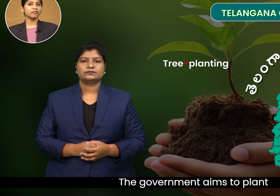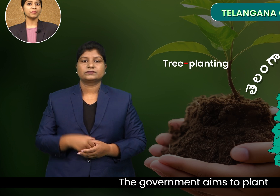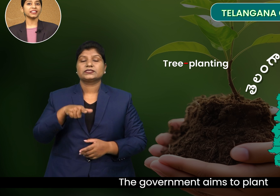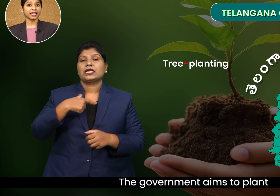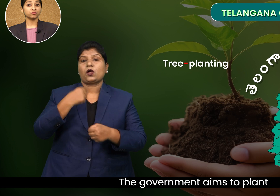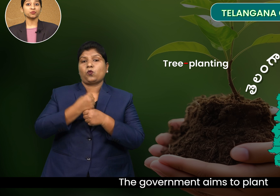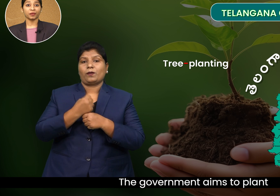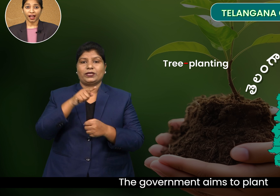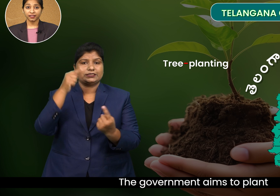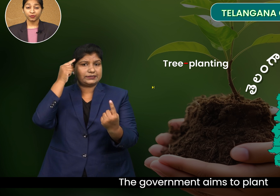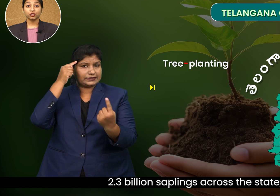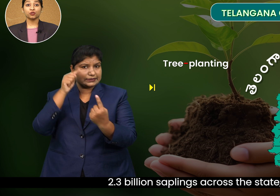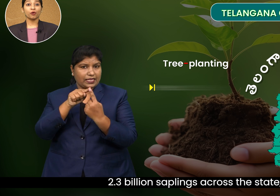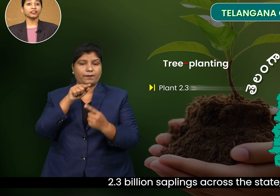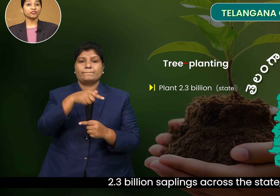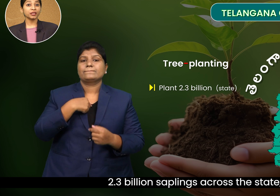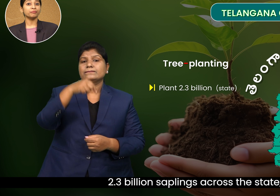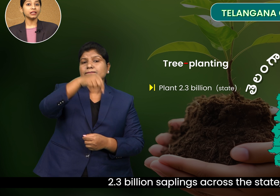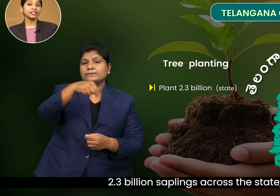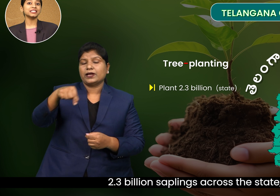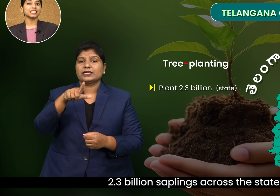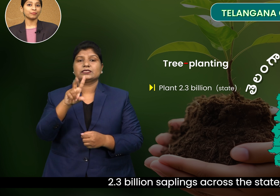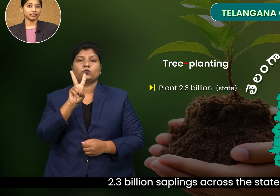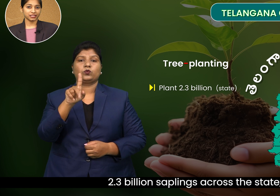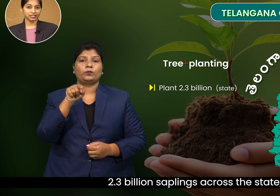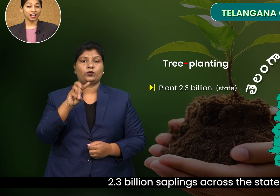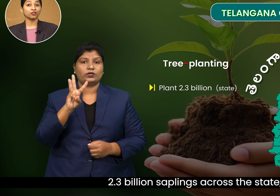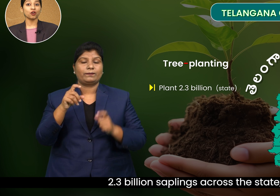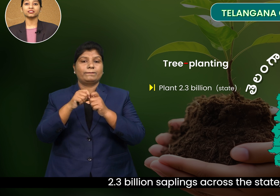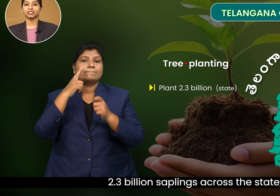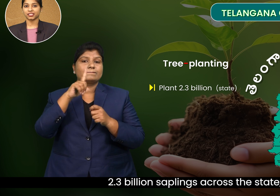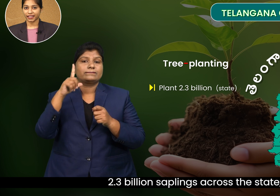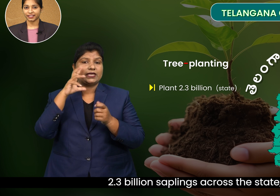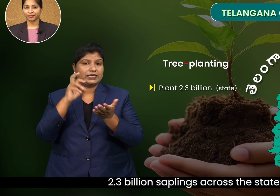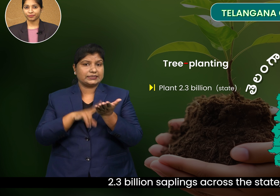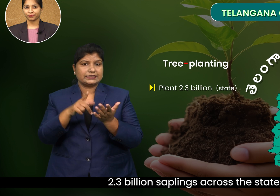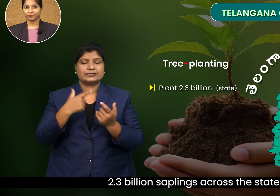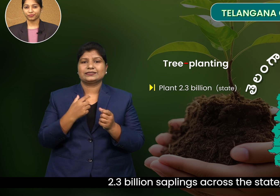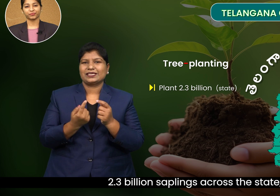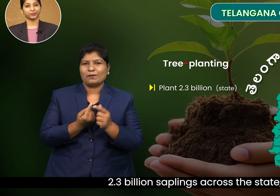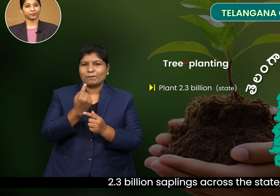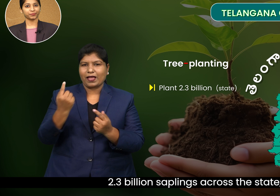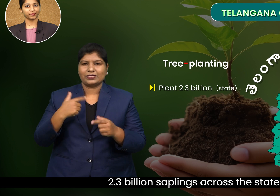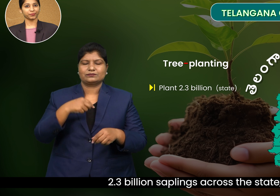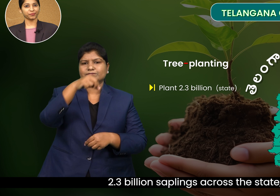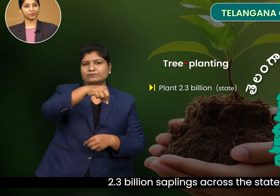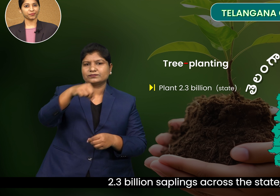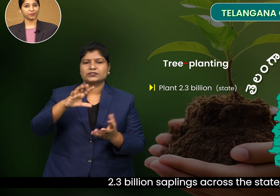The government aims to plant 2.3 billion saplings across the state.